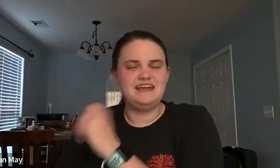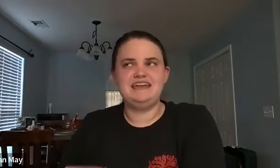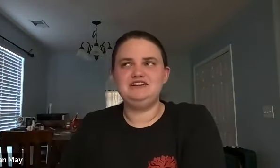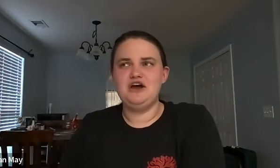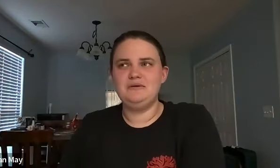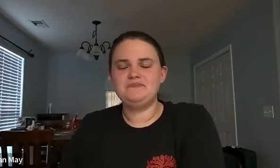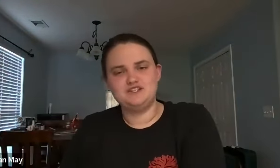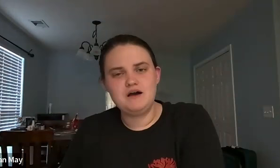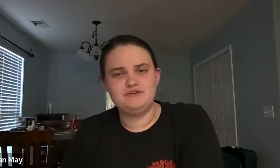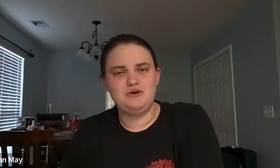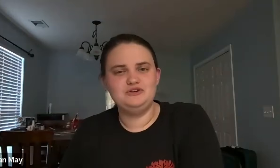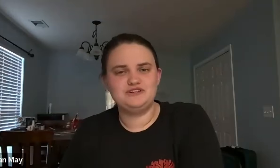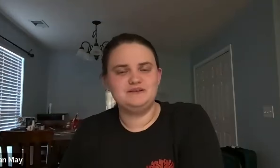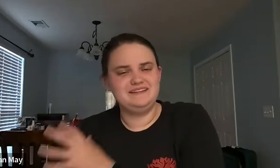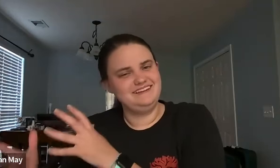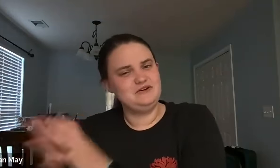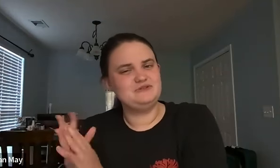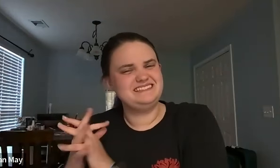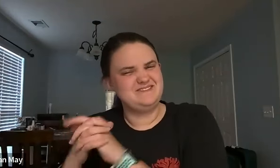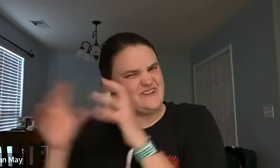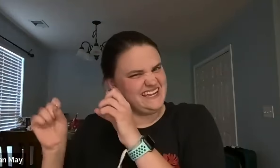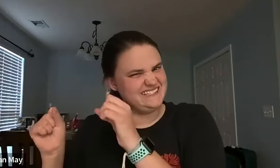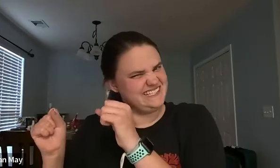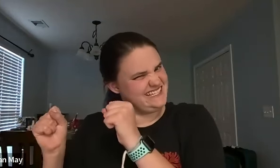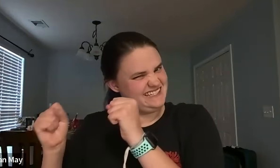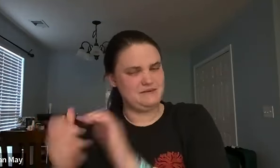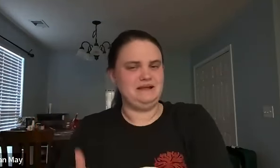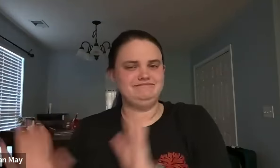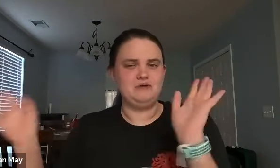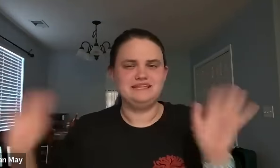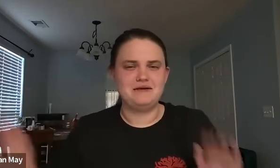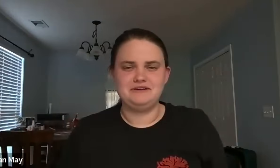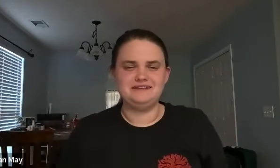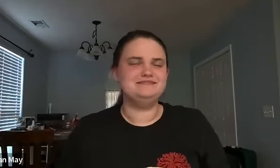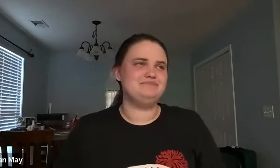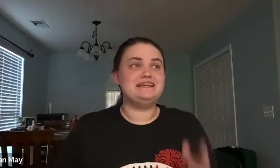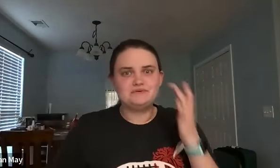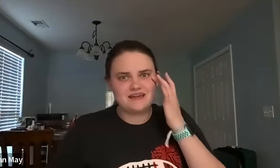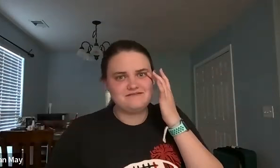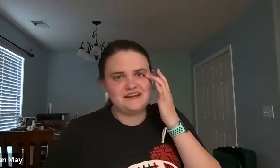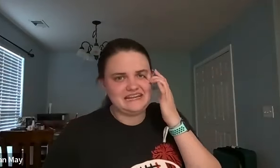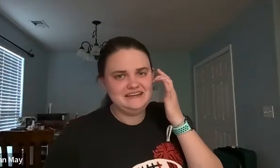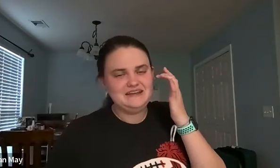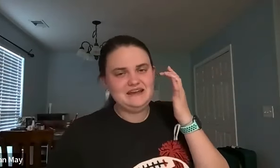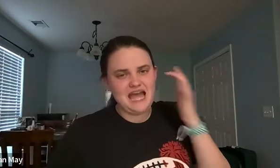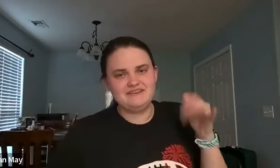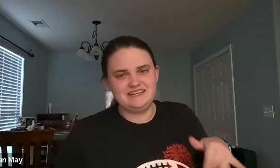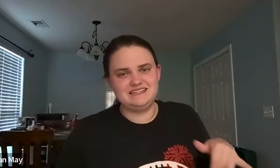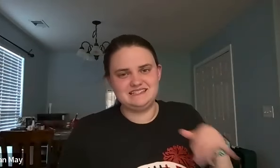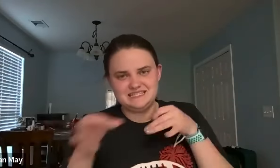a 12-year-old who's going to be like, those defiantness of, I'm like, no, it's not worth it. But it's always kind of funny having kids and